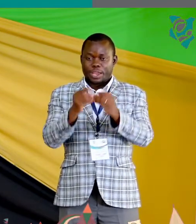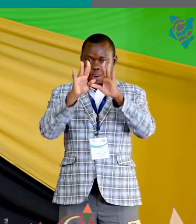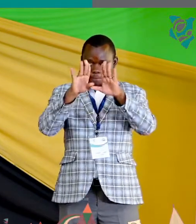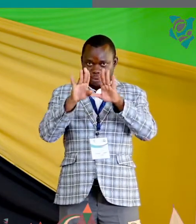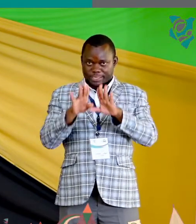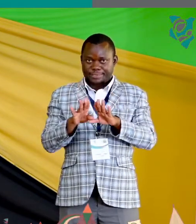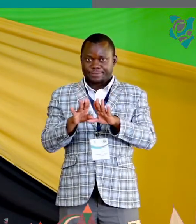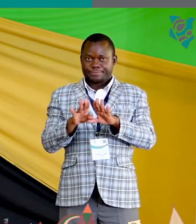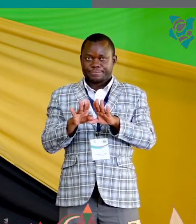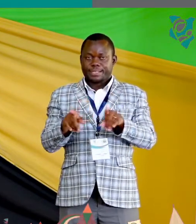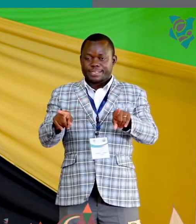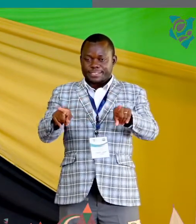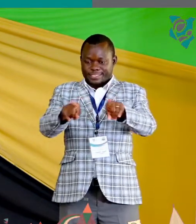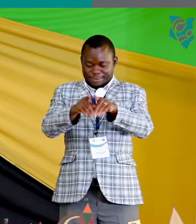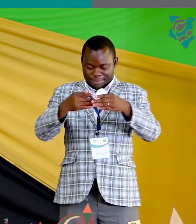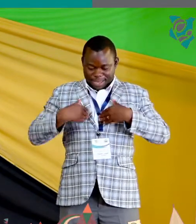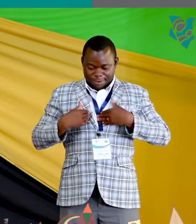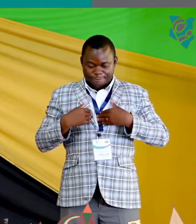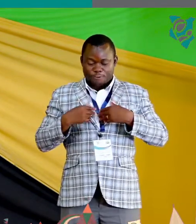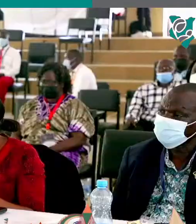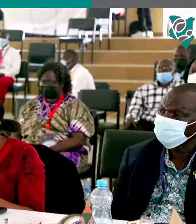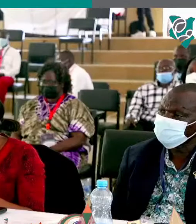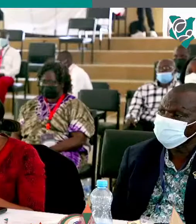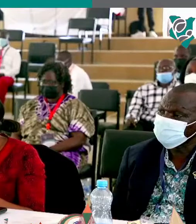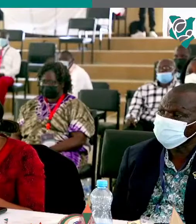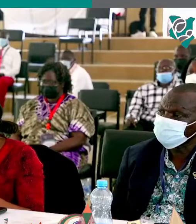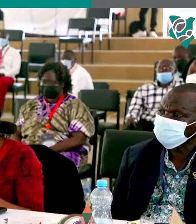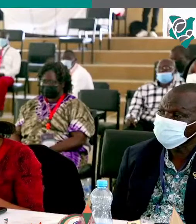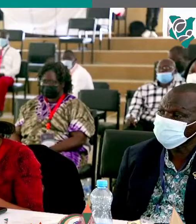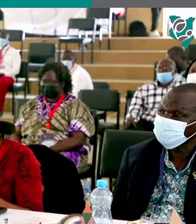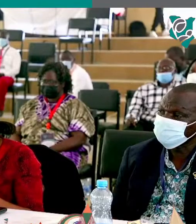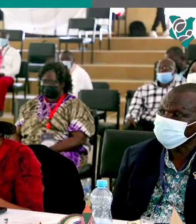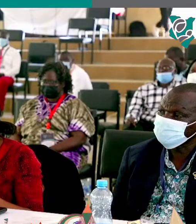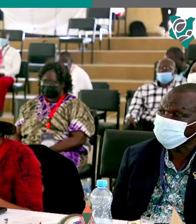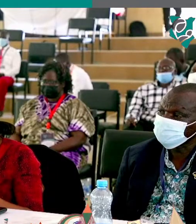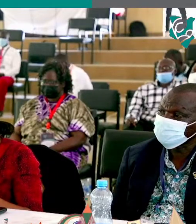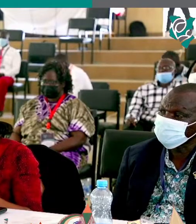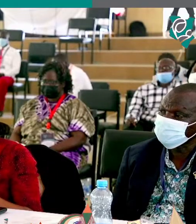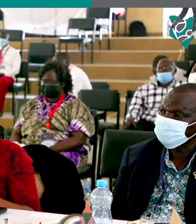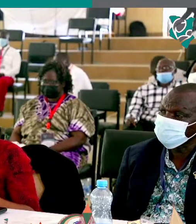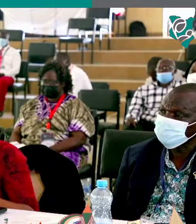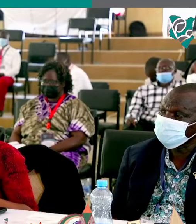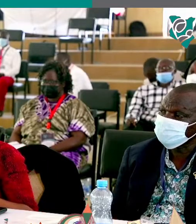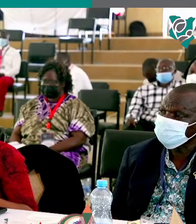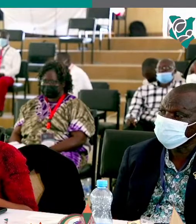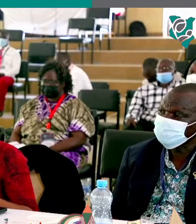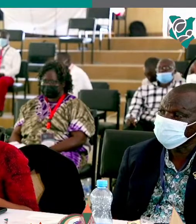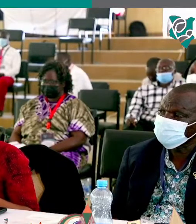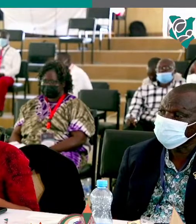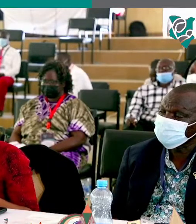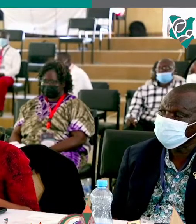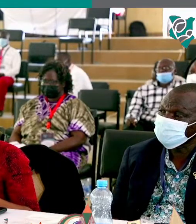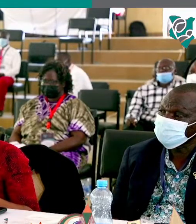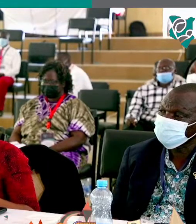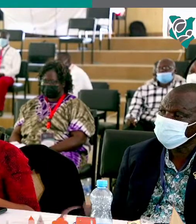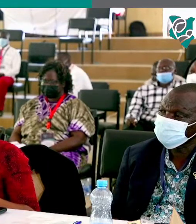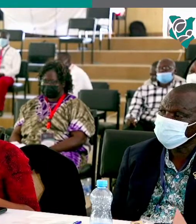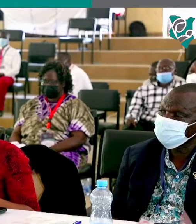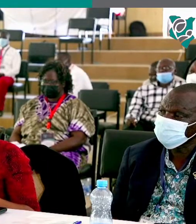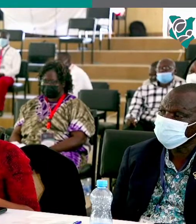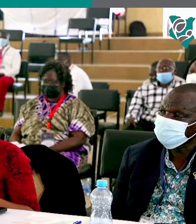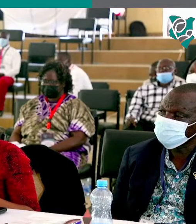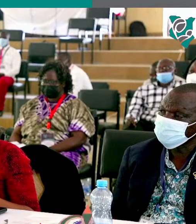our normal stakeholders meeting that discusses all issues, and as we talk, we came